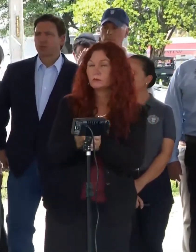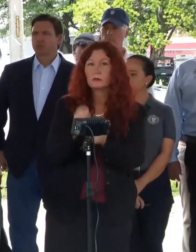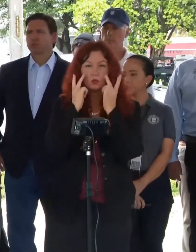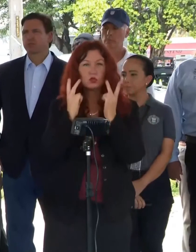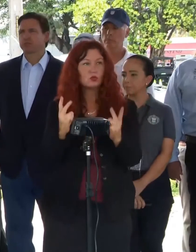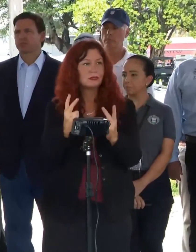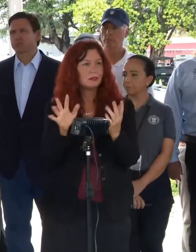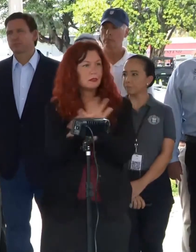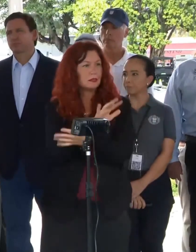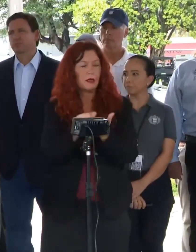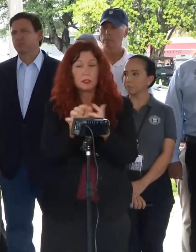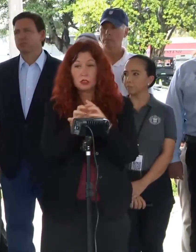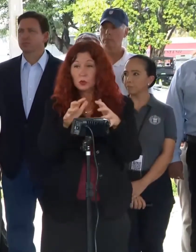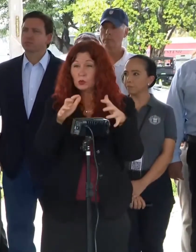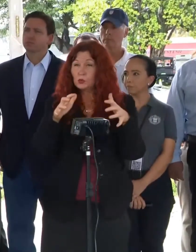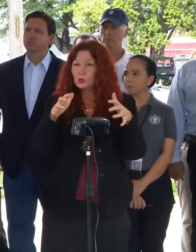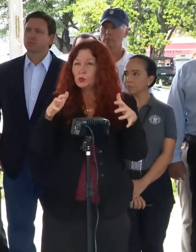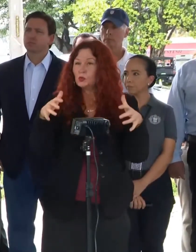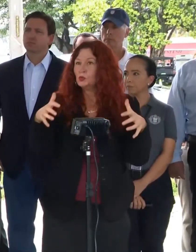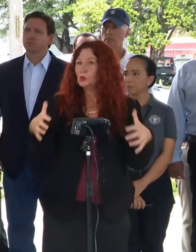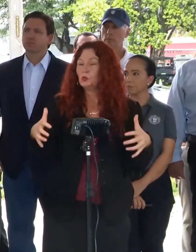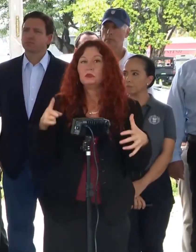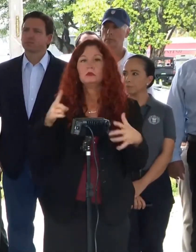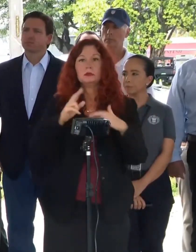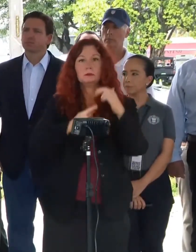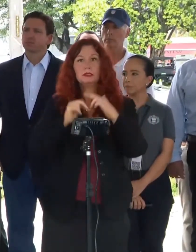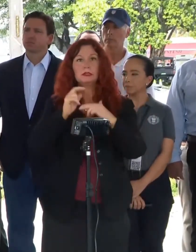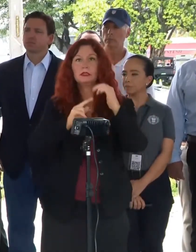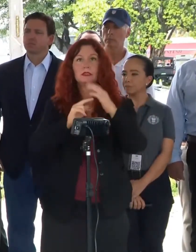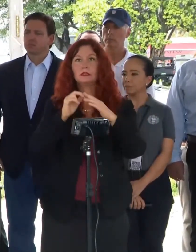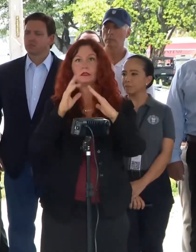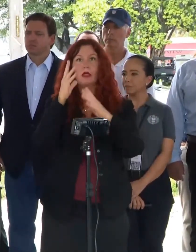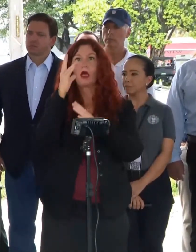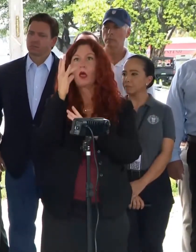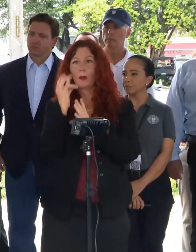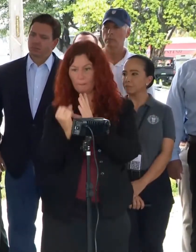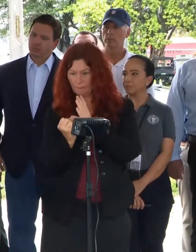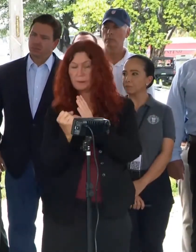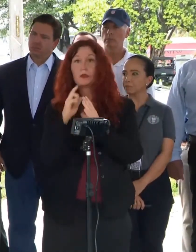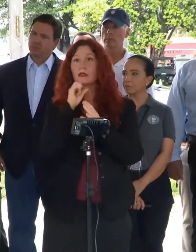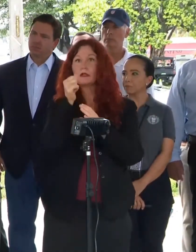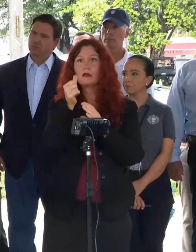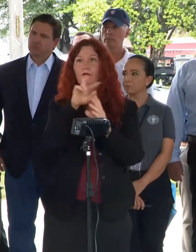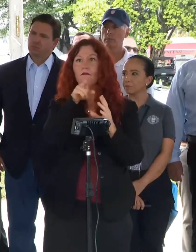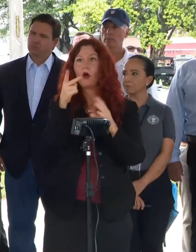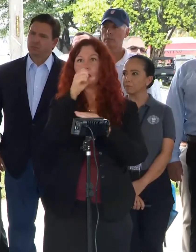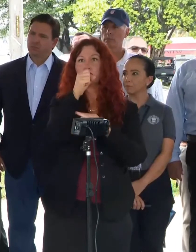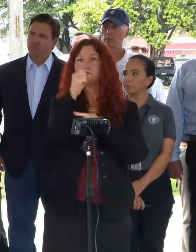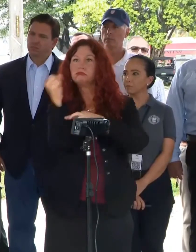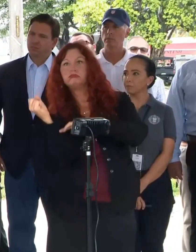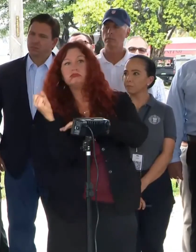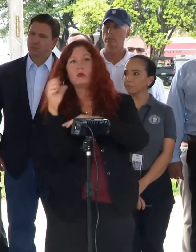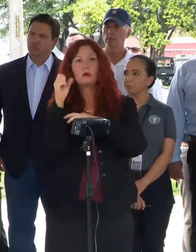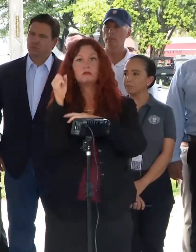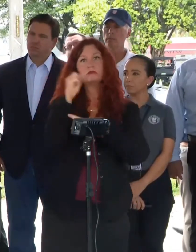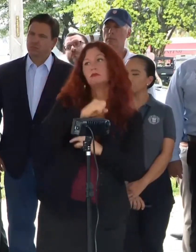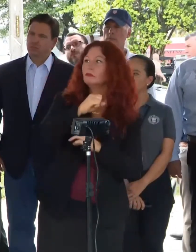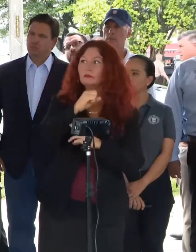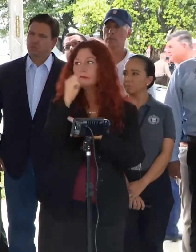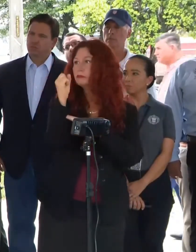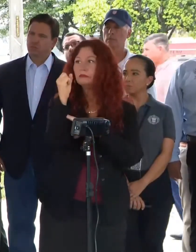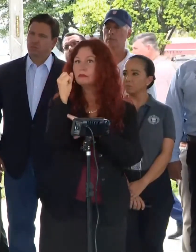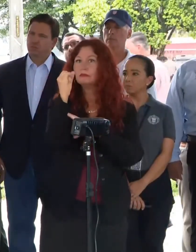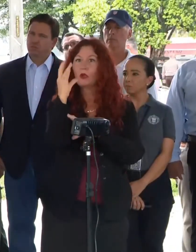damage. We see it, and that building collapsed almost in the footprint of where that building stood. I'm talking